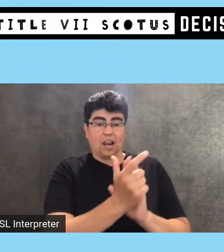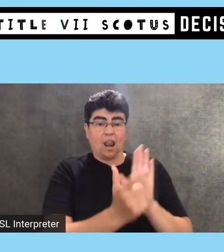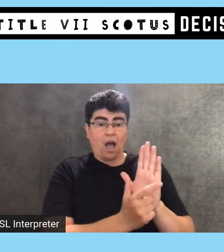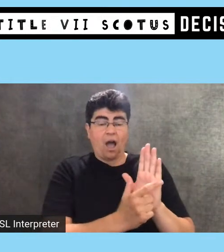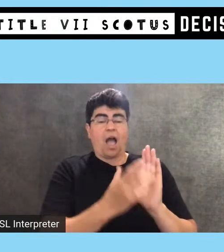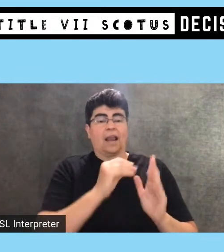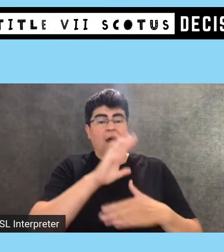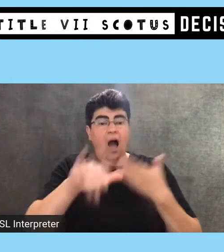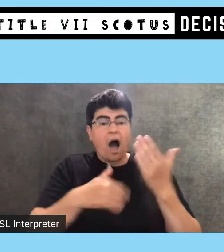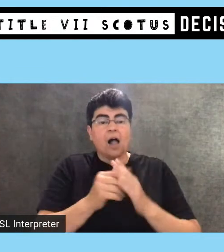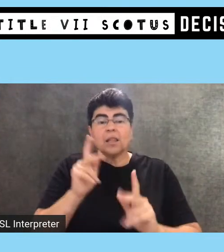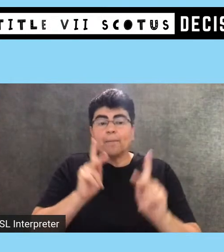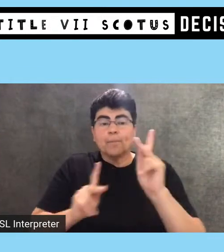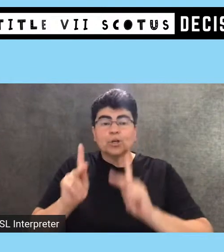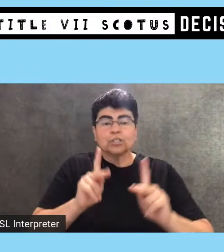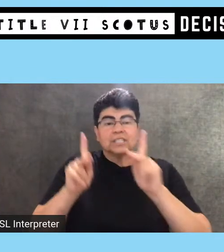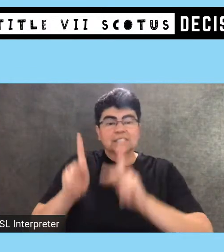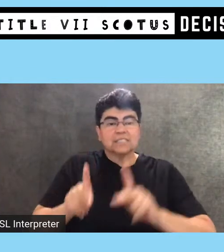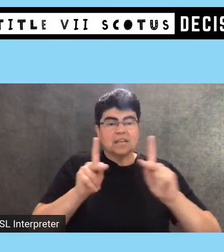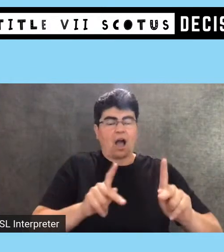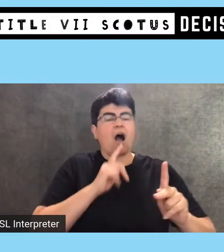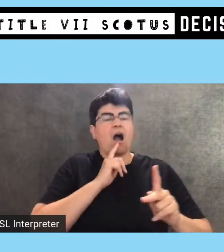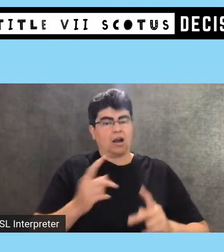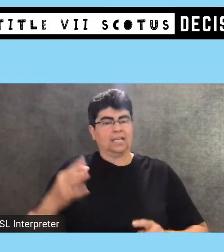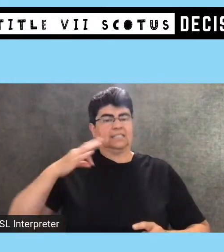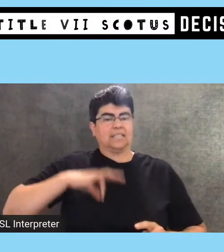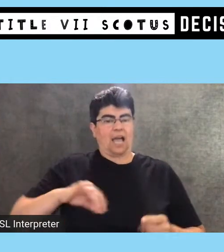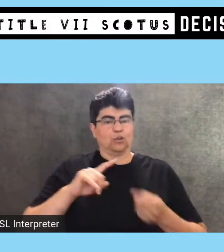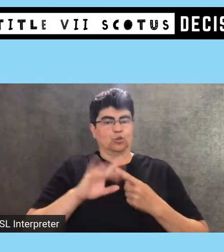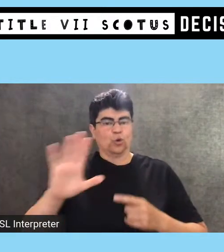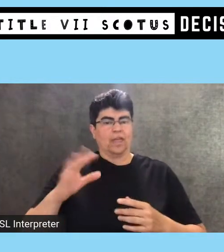all persons are entitled to its benefit.